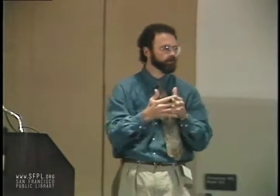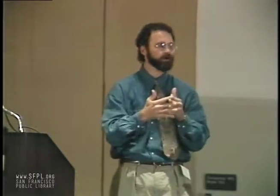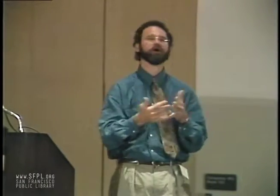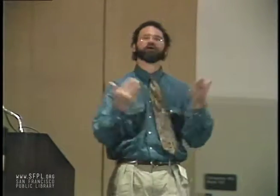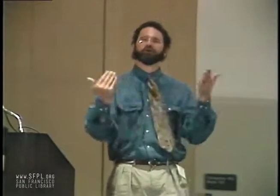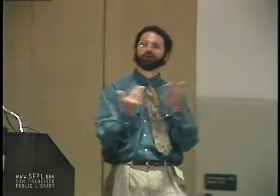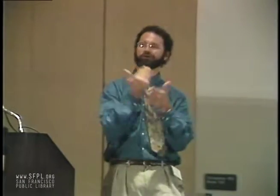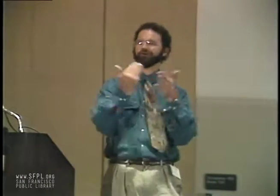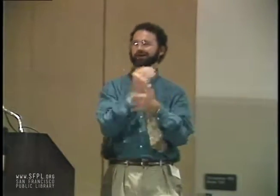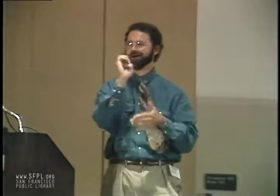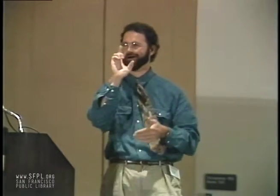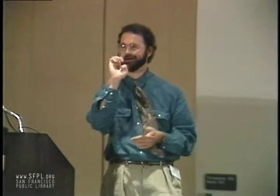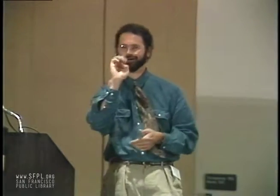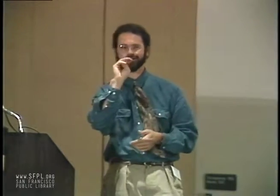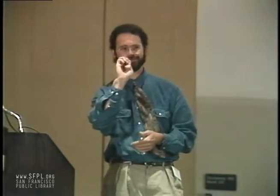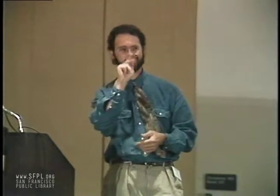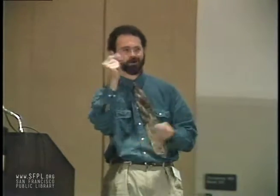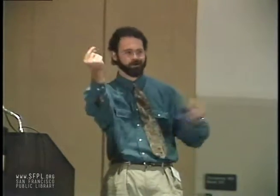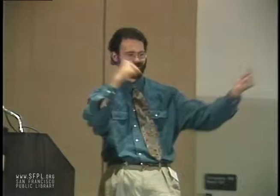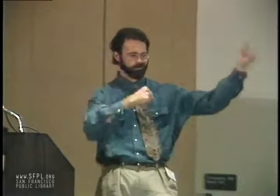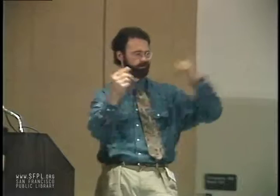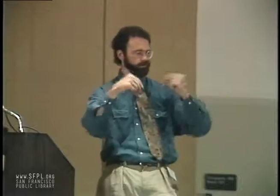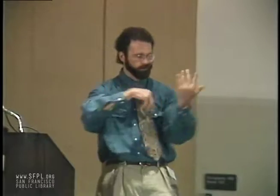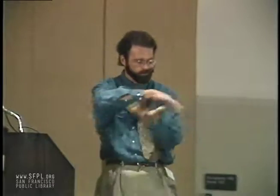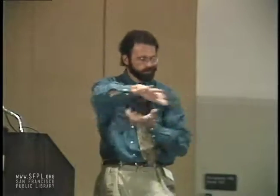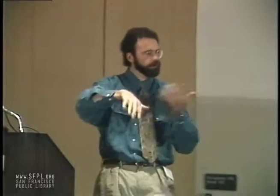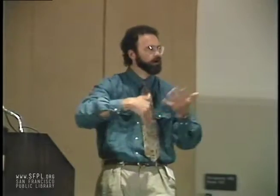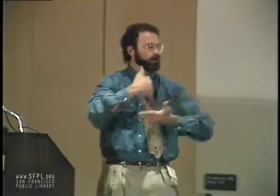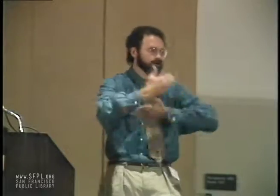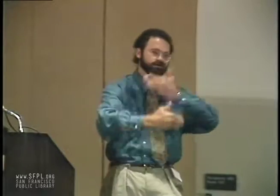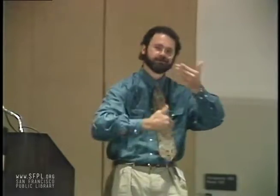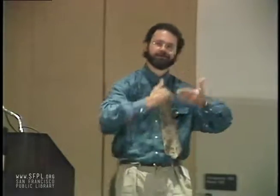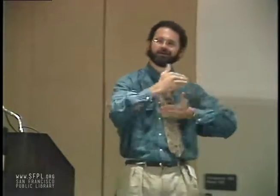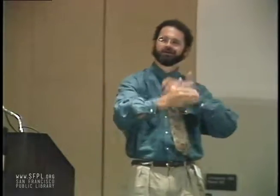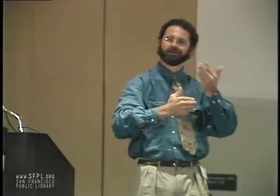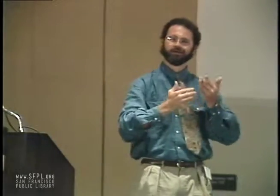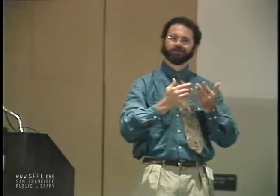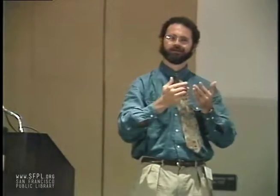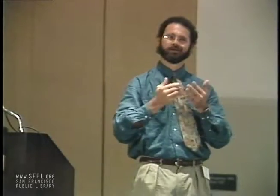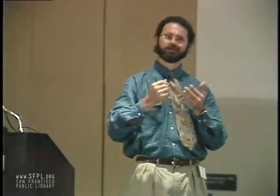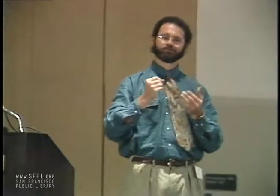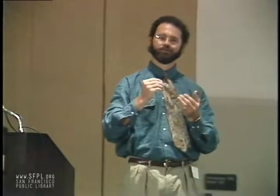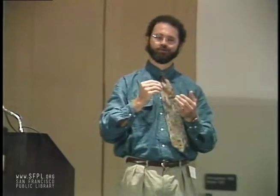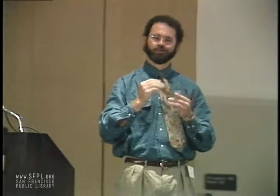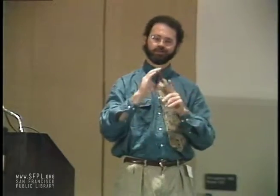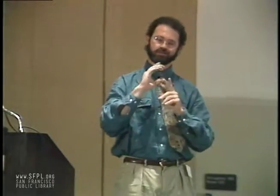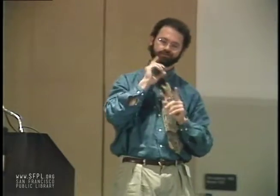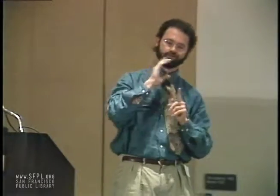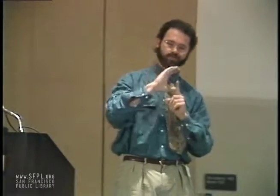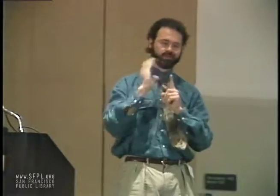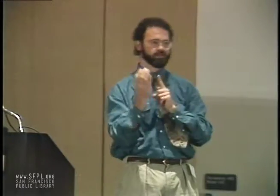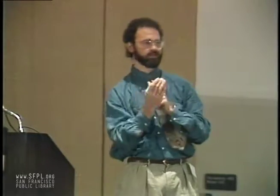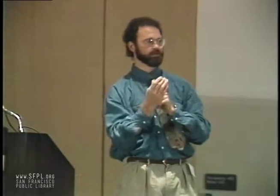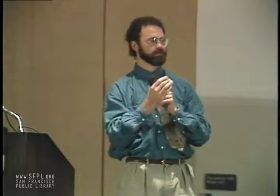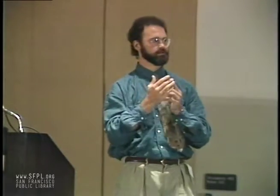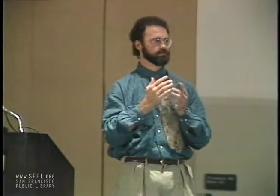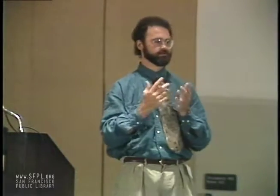setting, and they began passing down the culture, and that continued and continued and continued until the school was established in America.